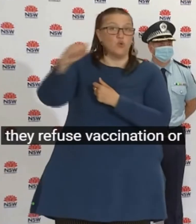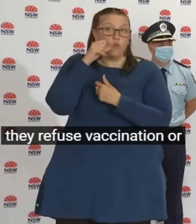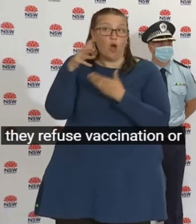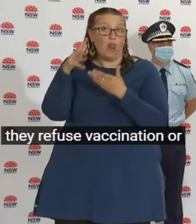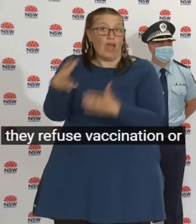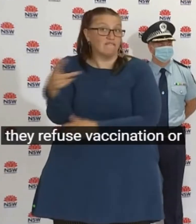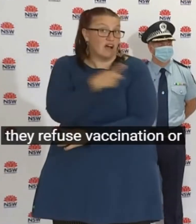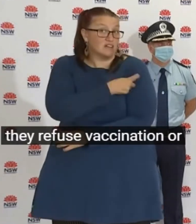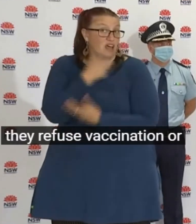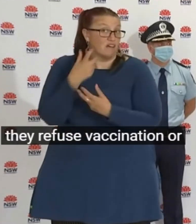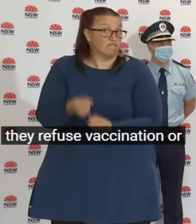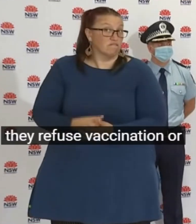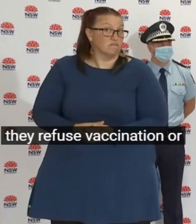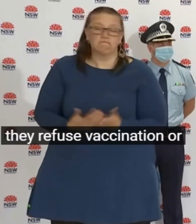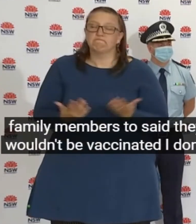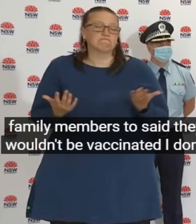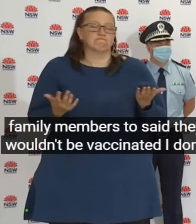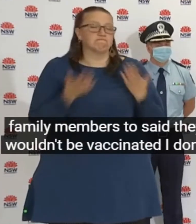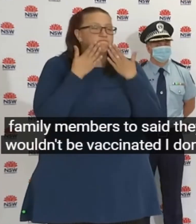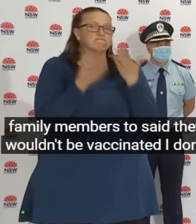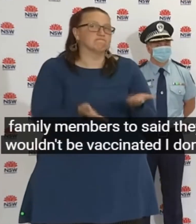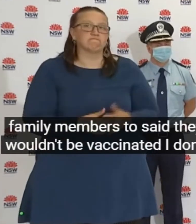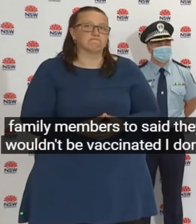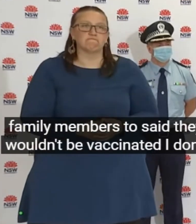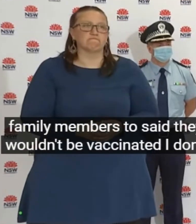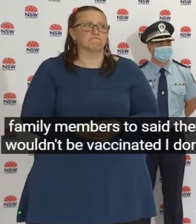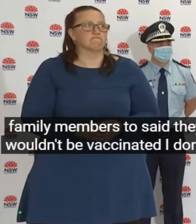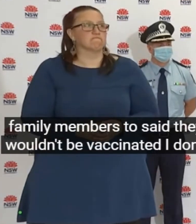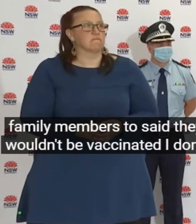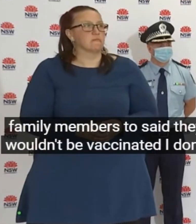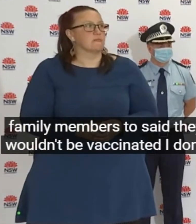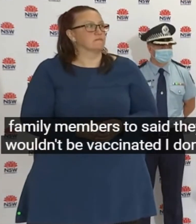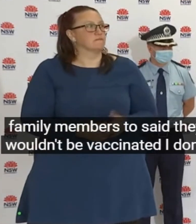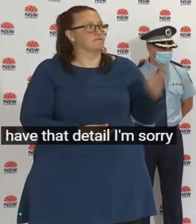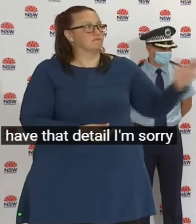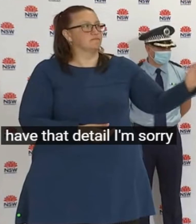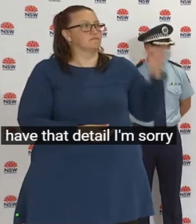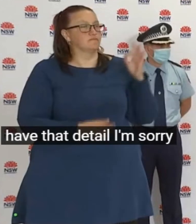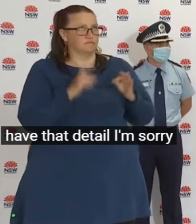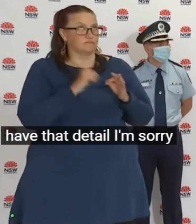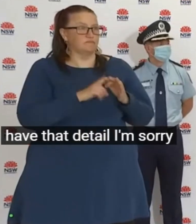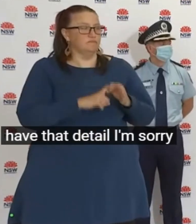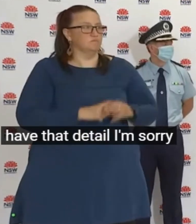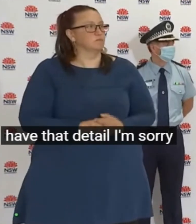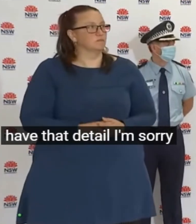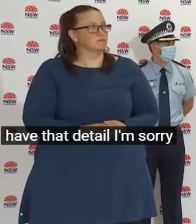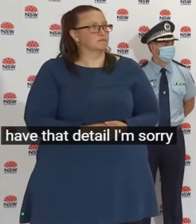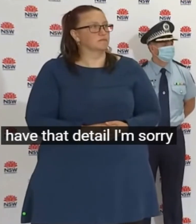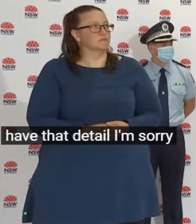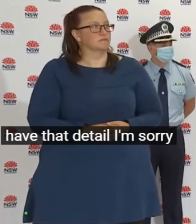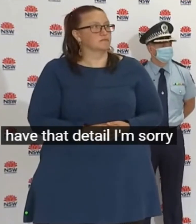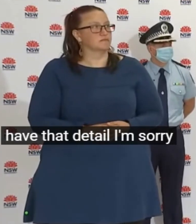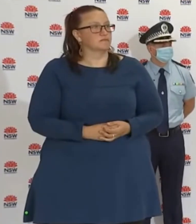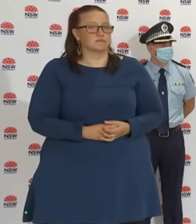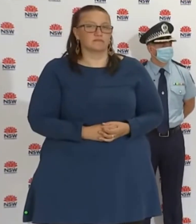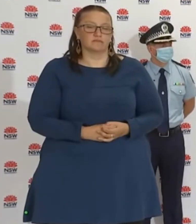Can you confirm that? I don't have that detail, I'm sorry. Dr. McAnulty, sorry, just quickly. There are some reports of a growing